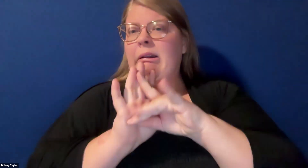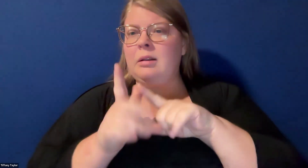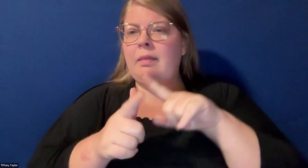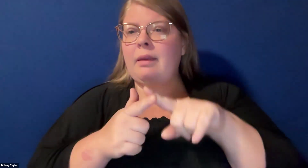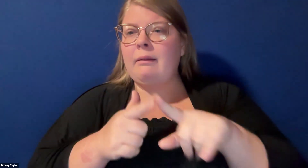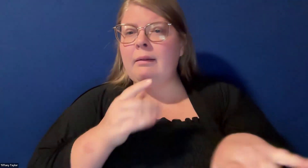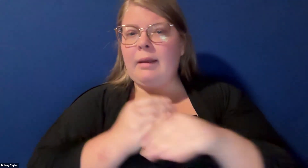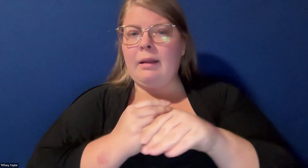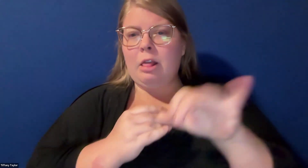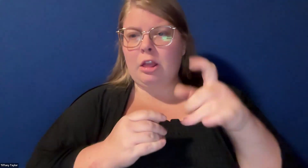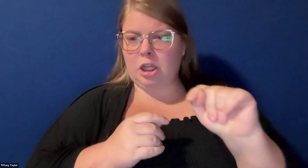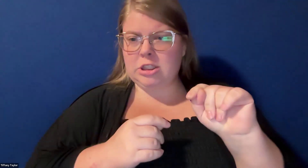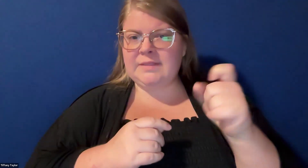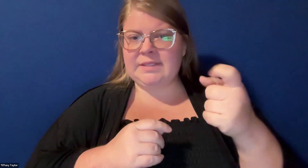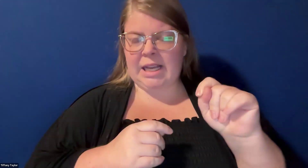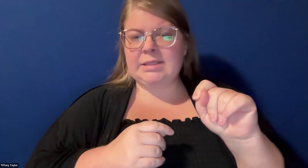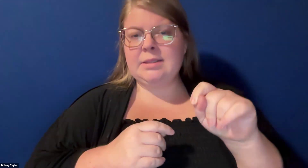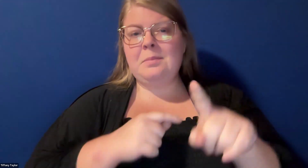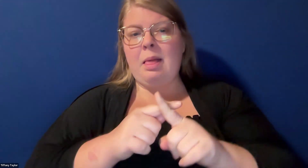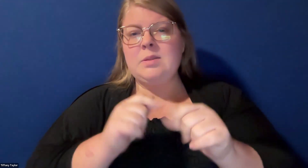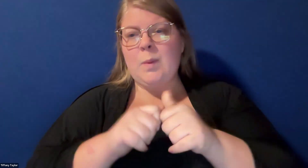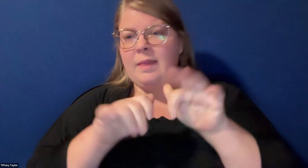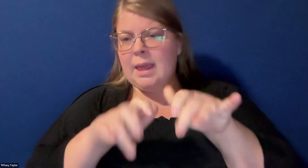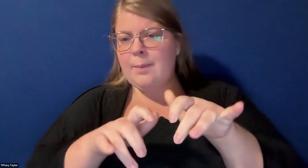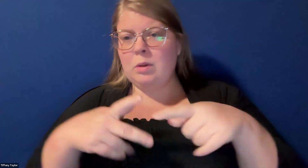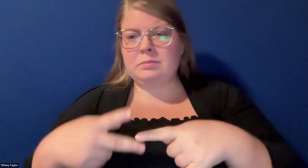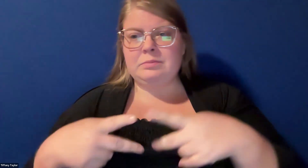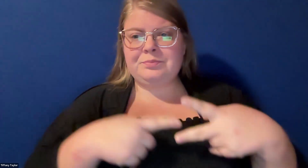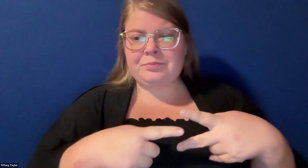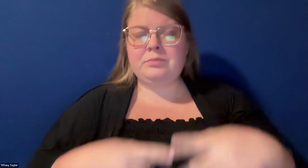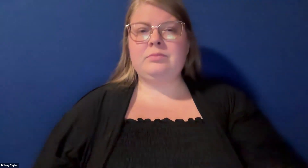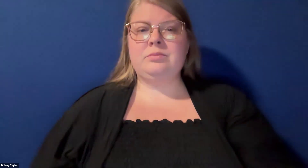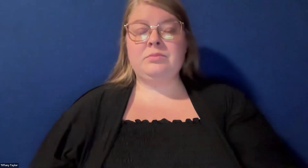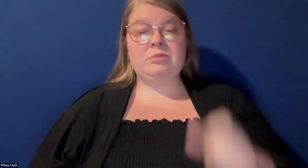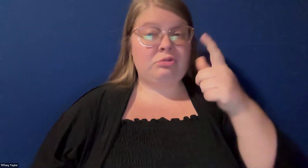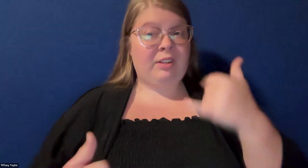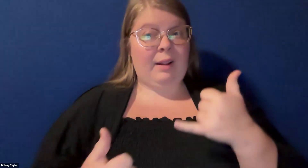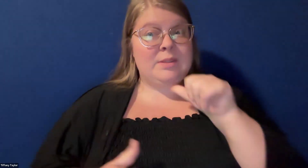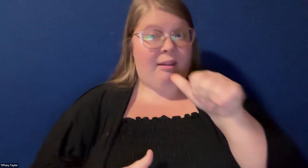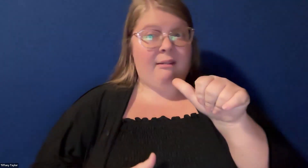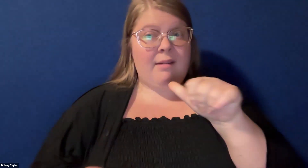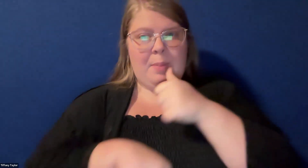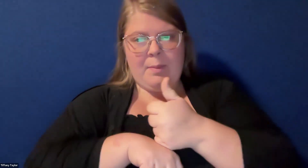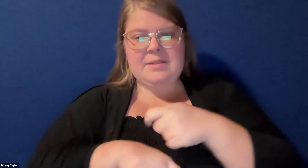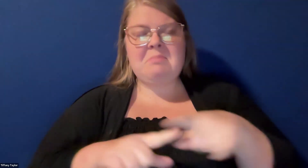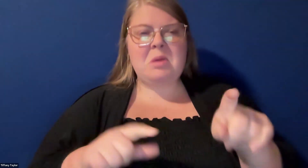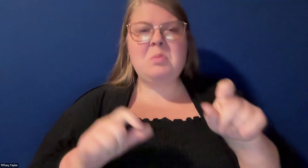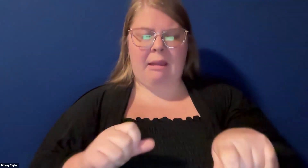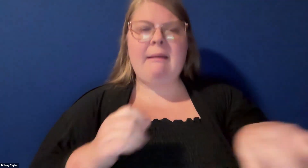keyboard navigation here. So but right now it is not implemented, but you can actually add this sort of functionality